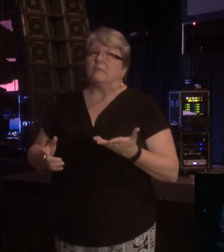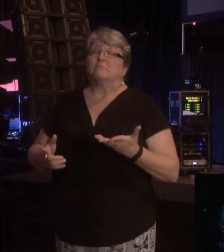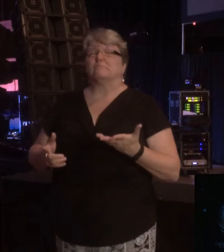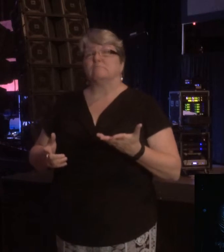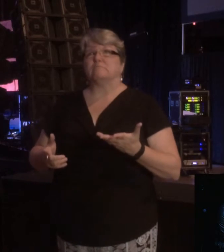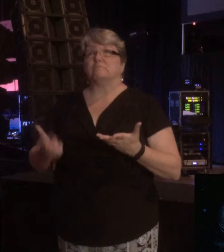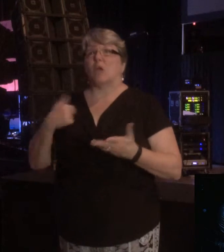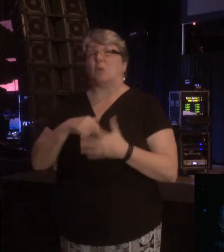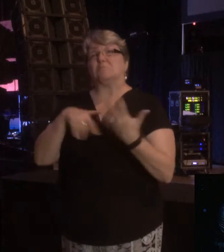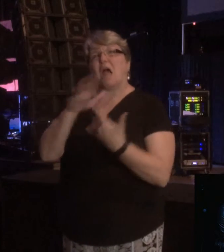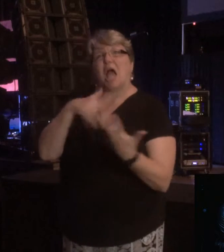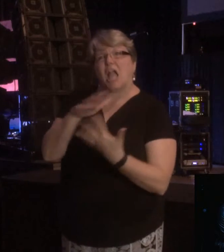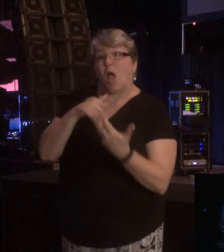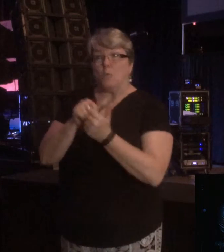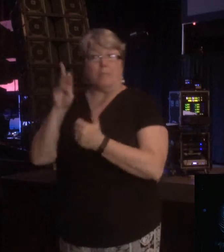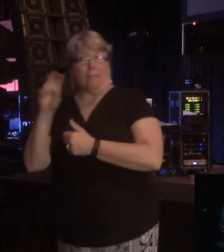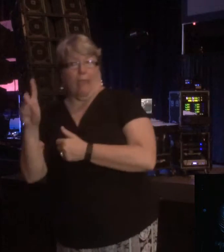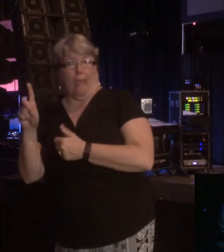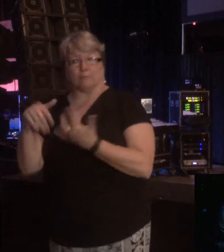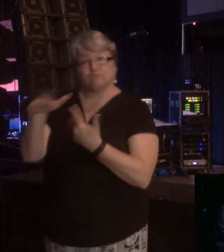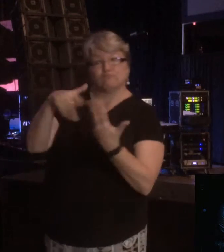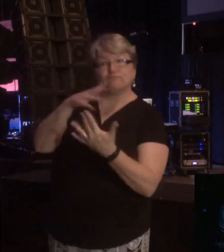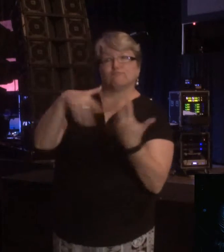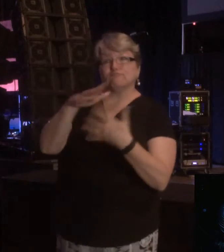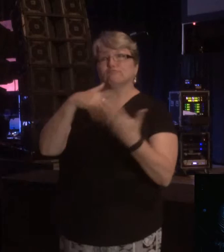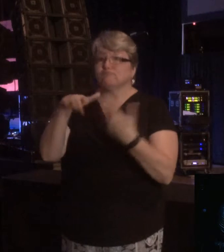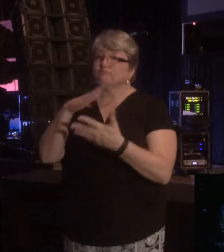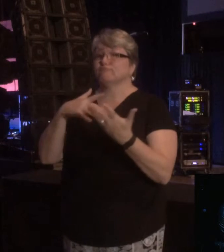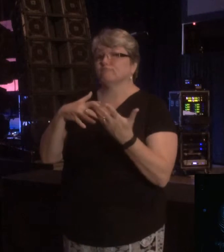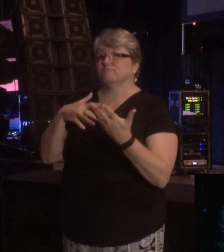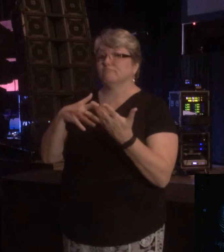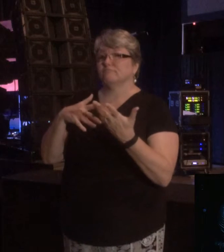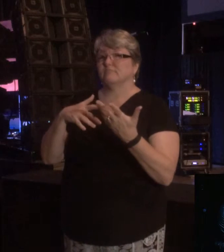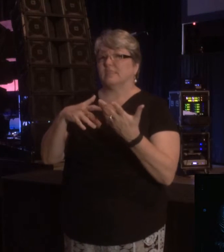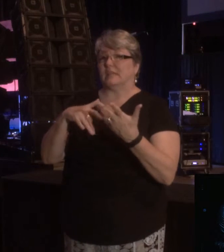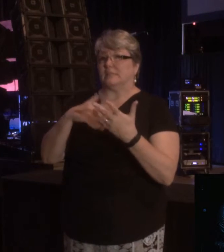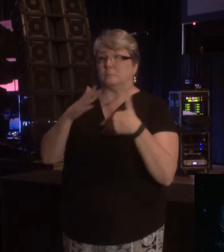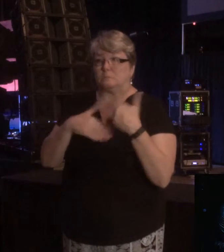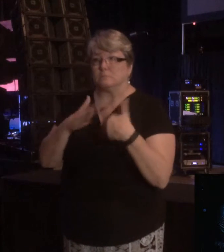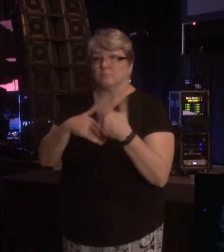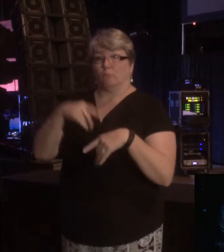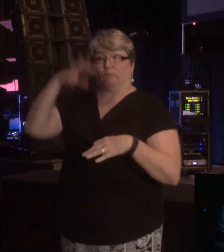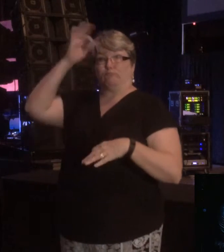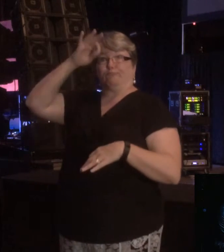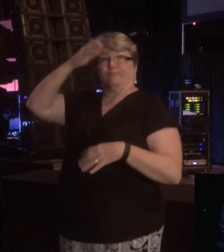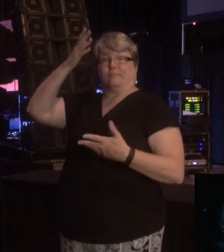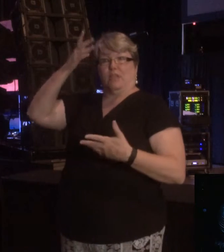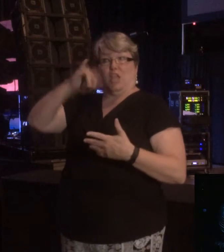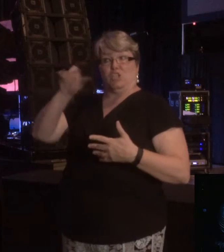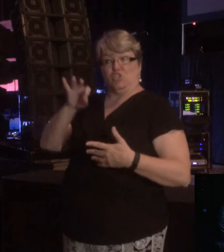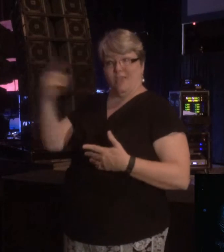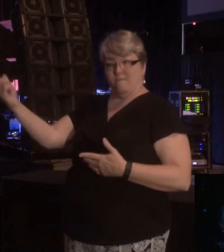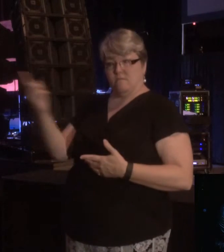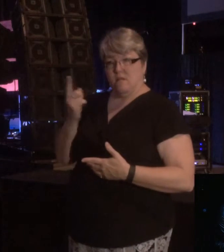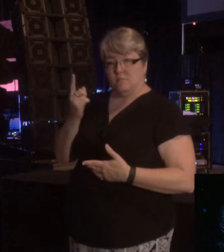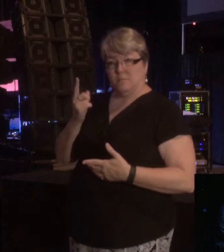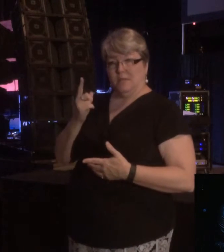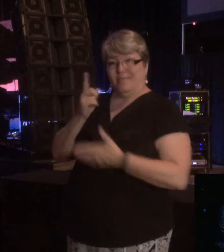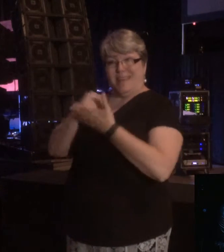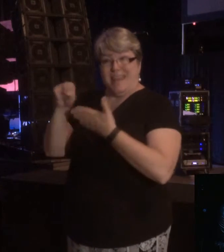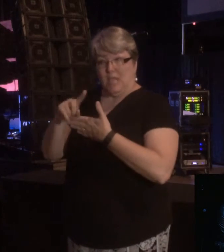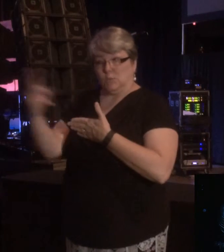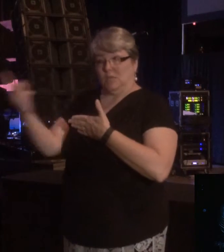dating. And Why do we need to talk about it? I didn't know that he thought we were